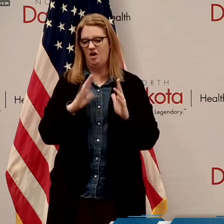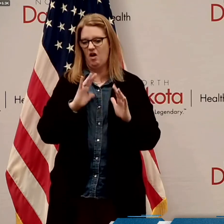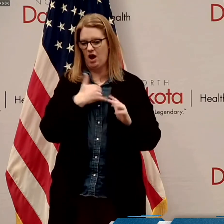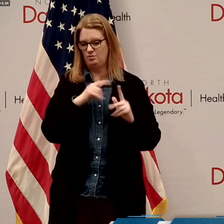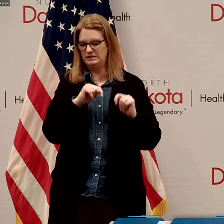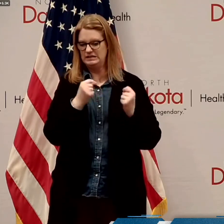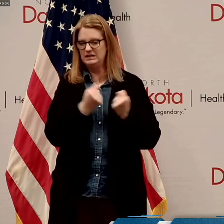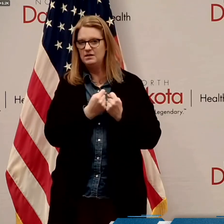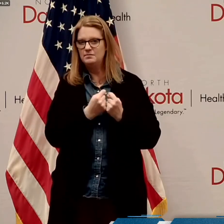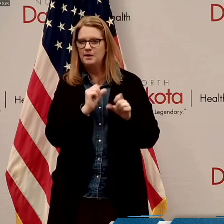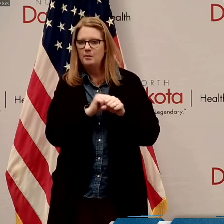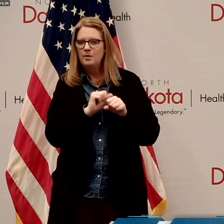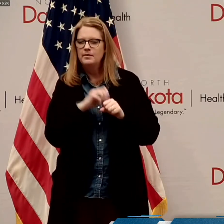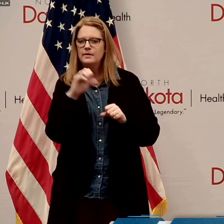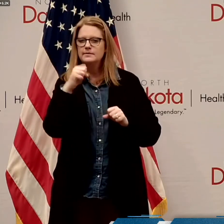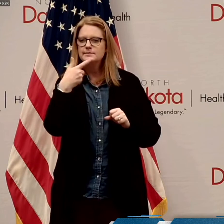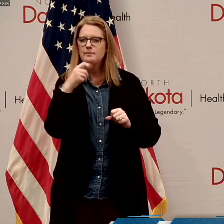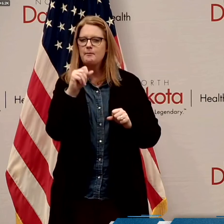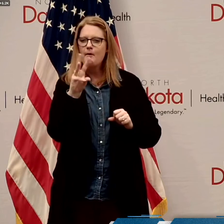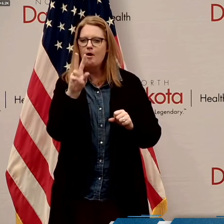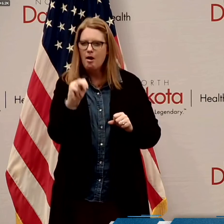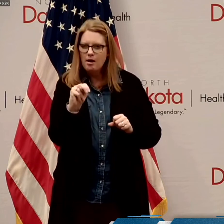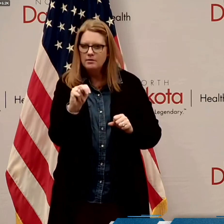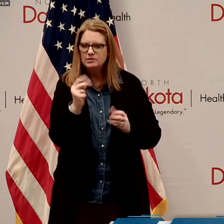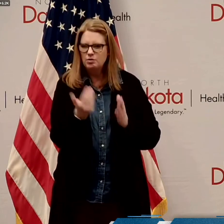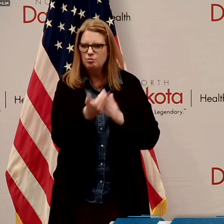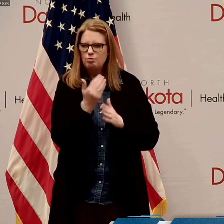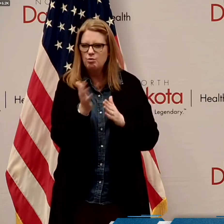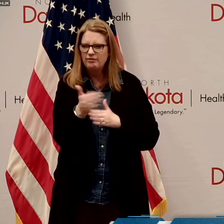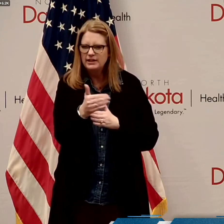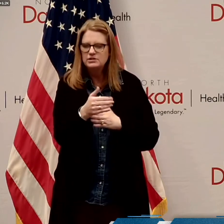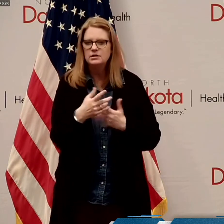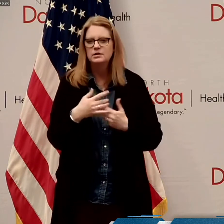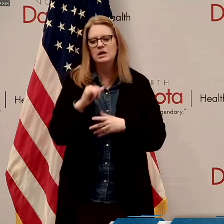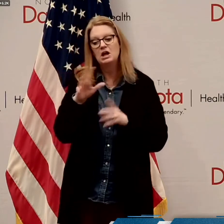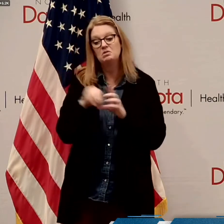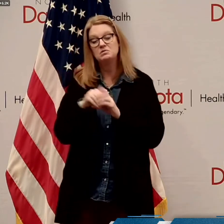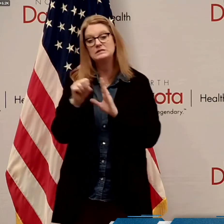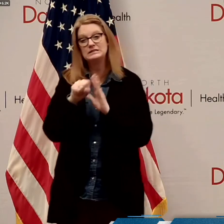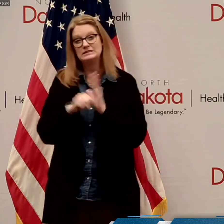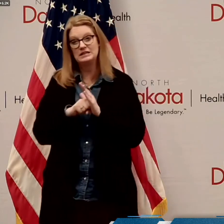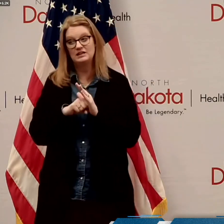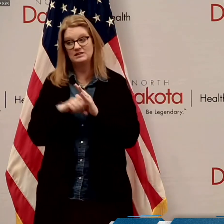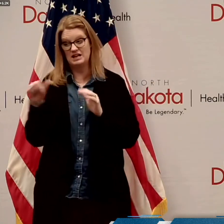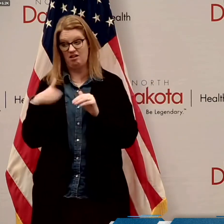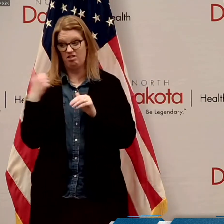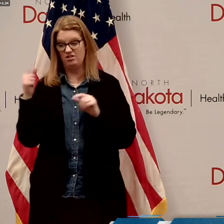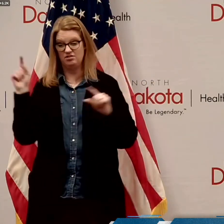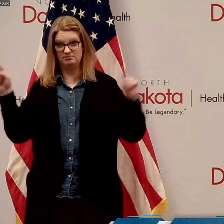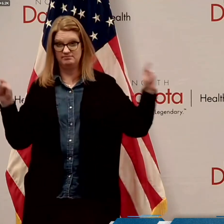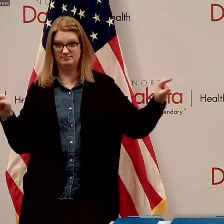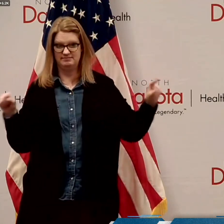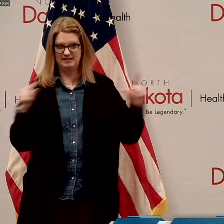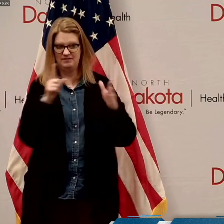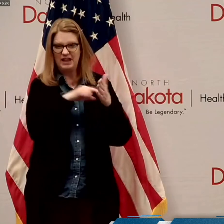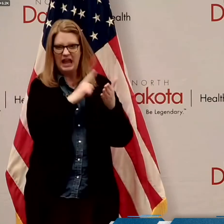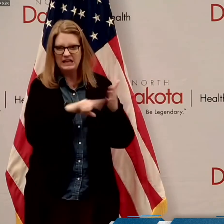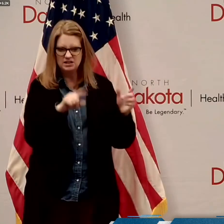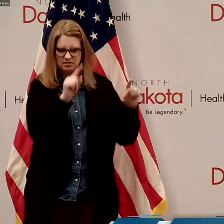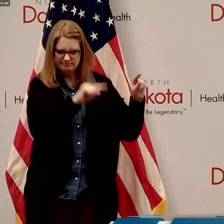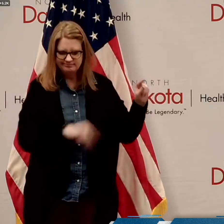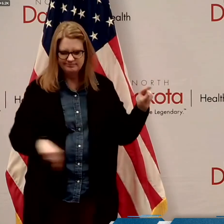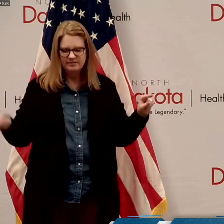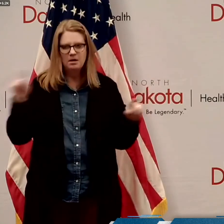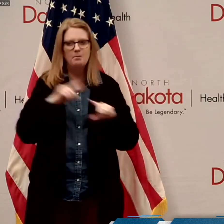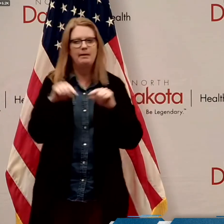does our spawning operations here. Other states, including some neighboring states, have canceled this, but our North